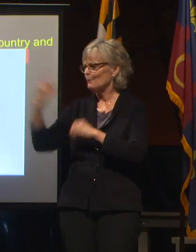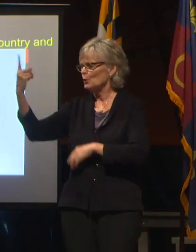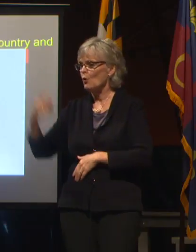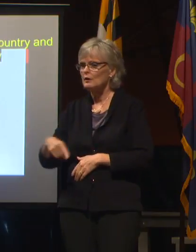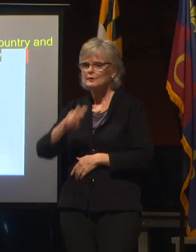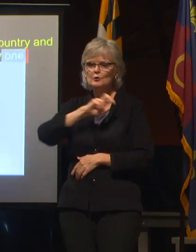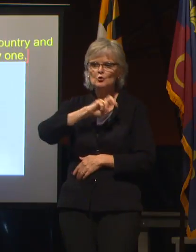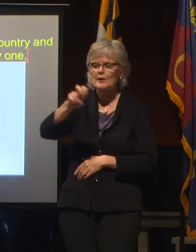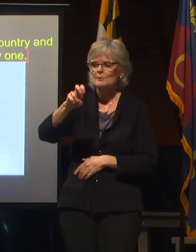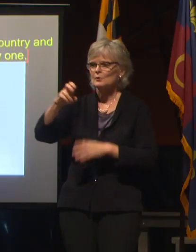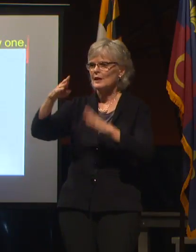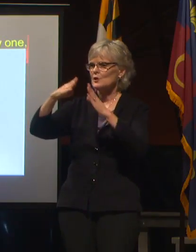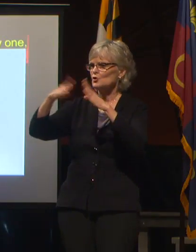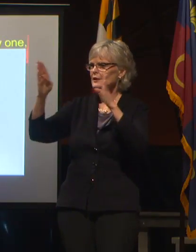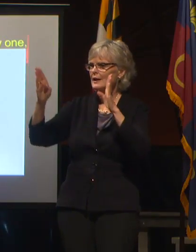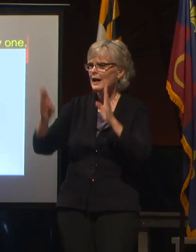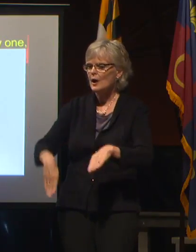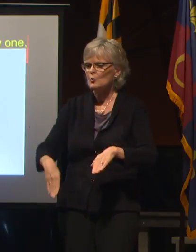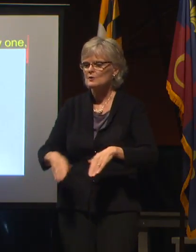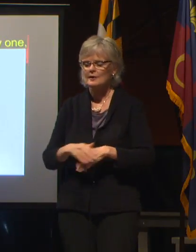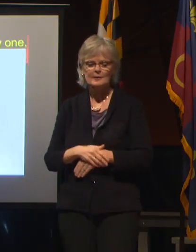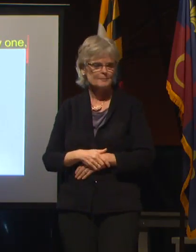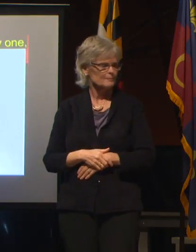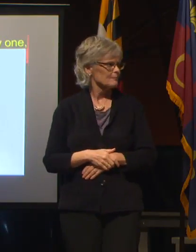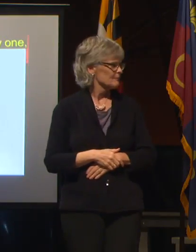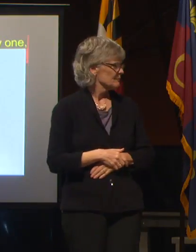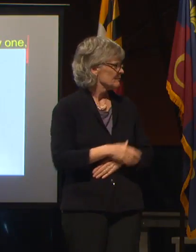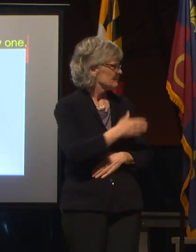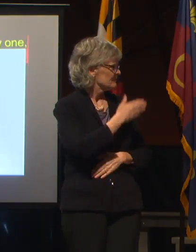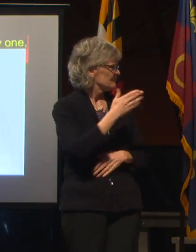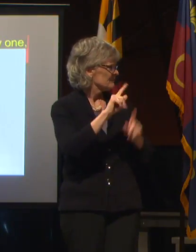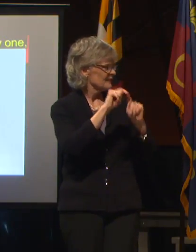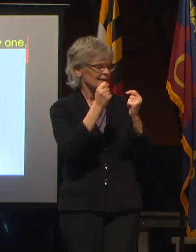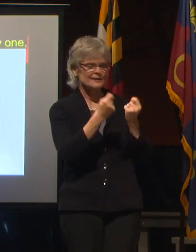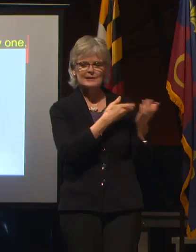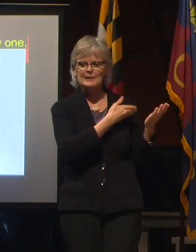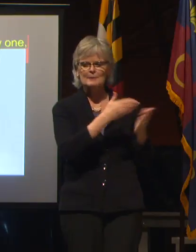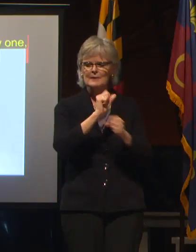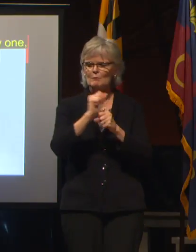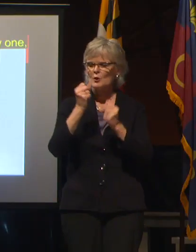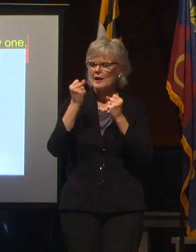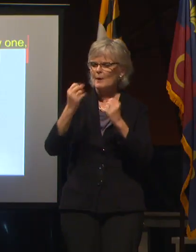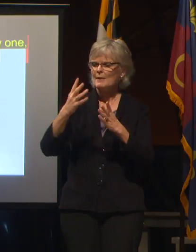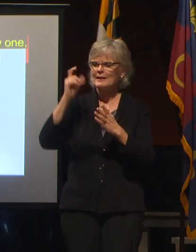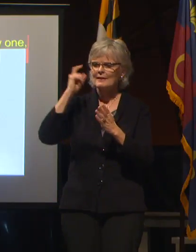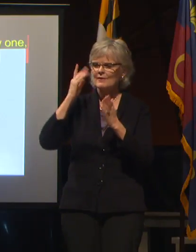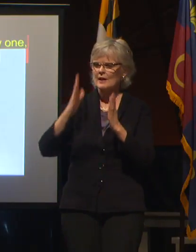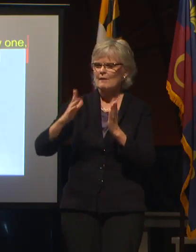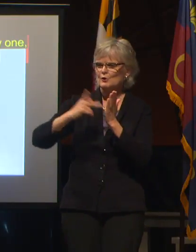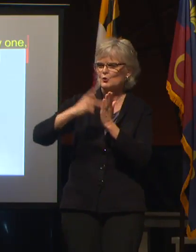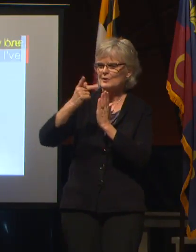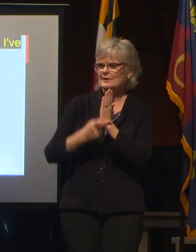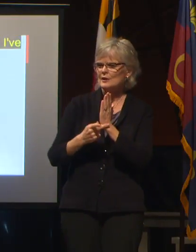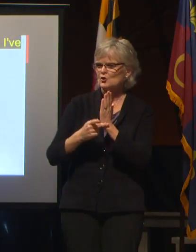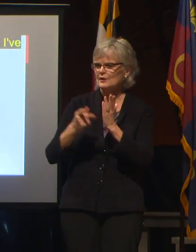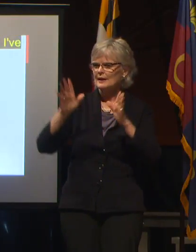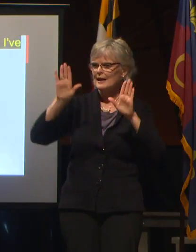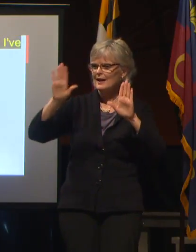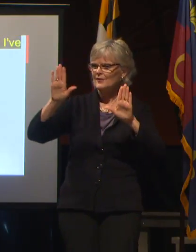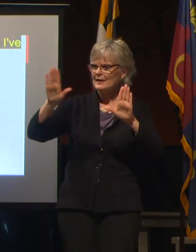and housing. Mike Gill and I, our team, worked so hard on so many of the initiatives the governor talked about. And your